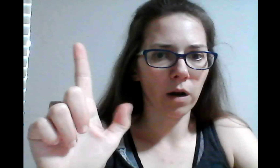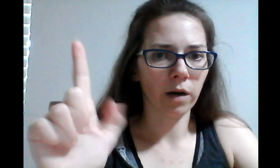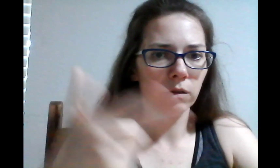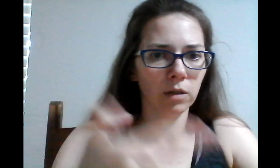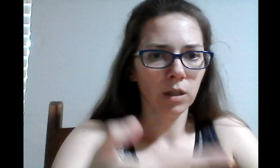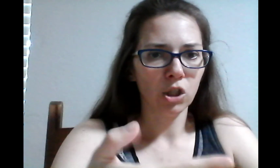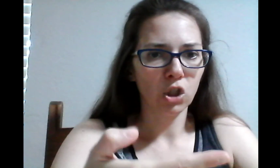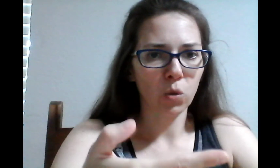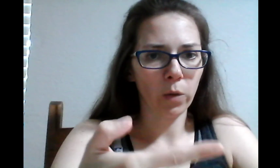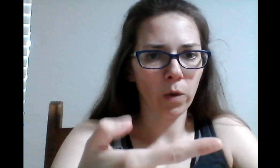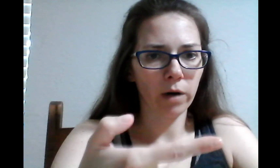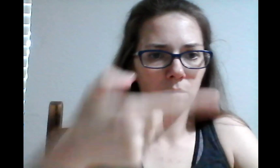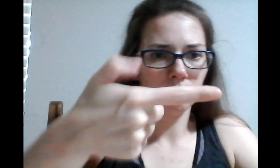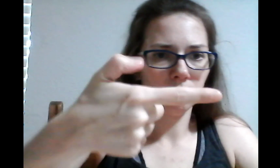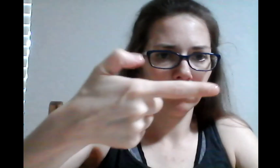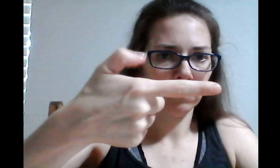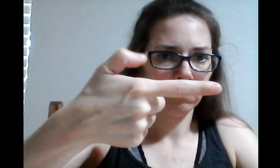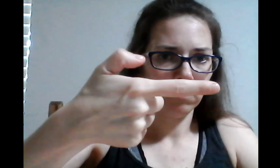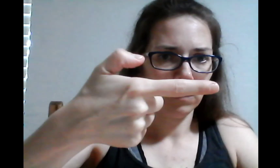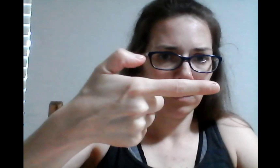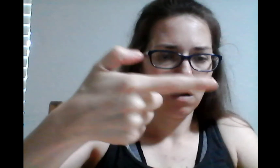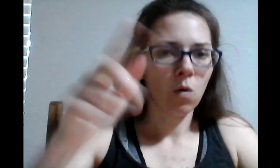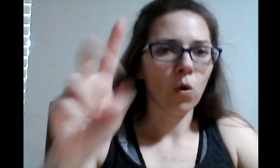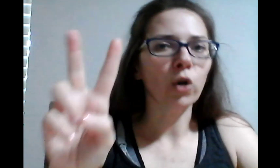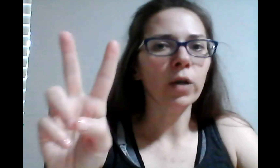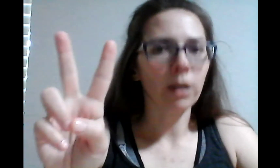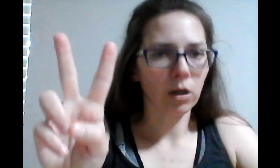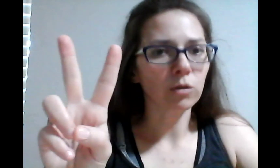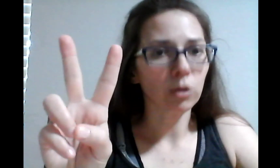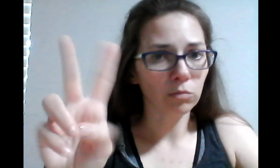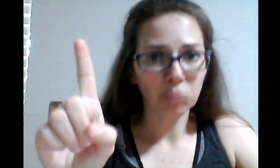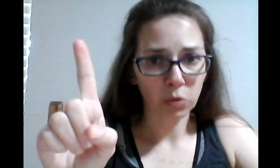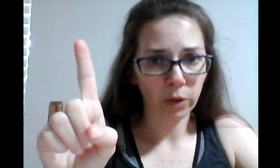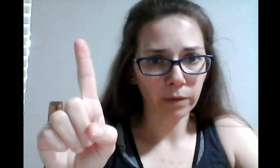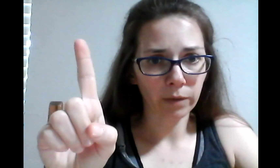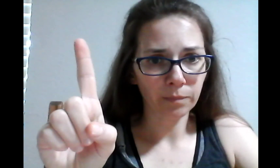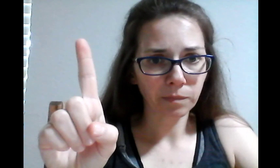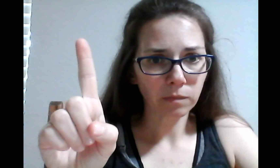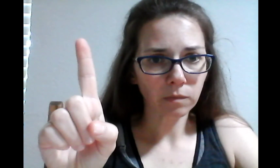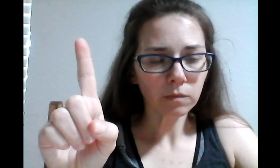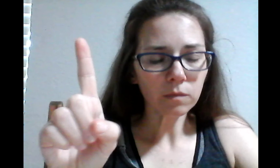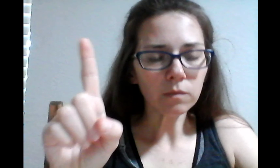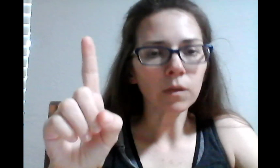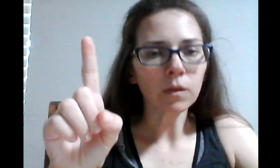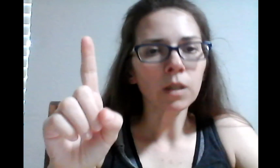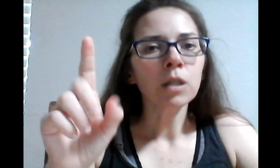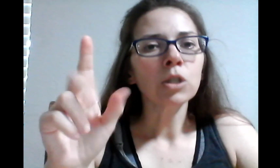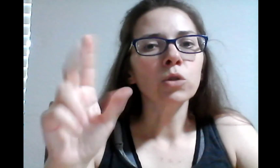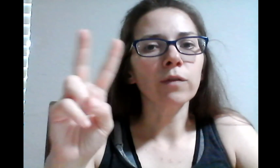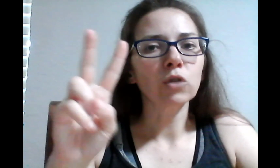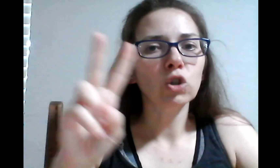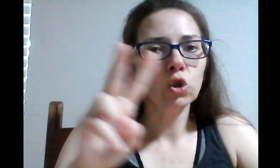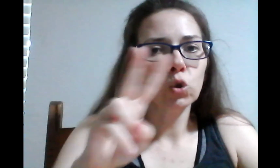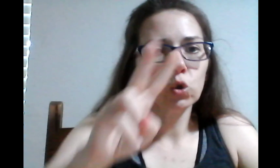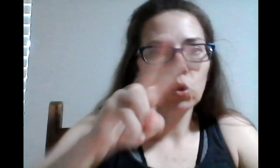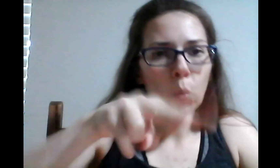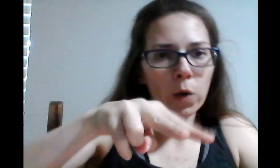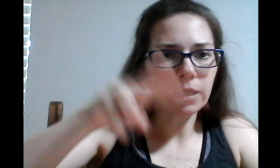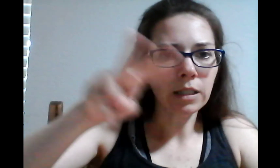21, 21. Or you can also do 21. You have